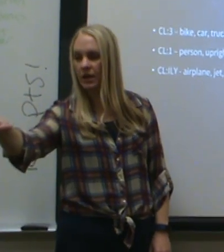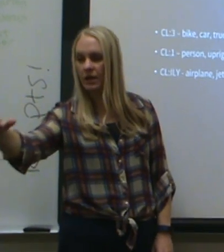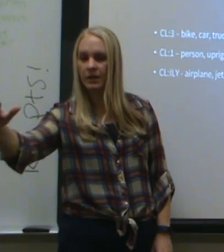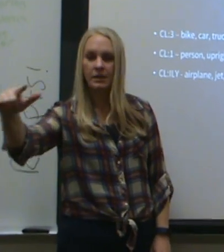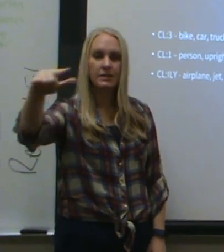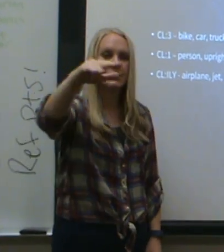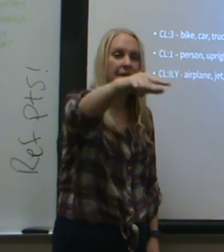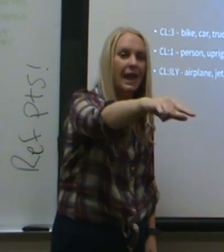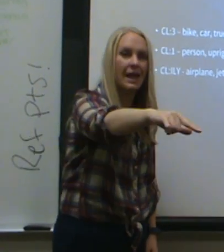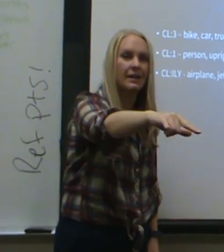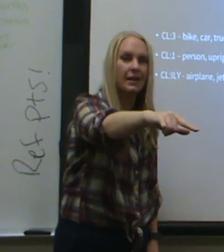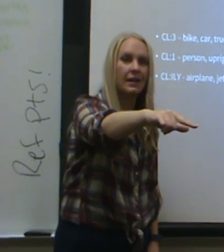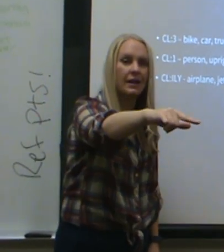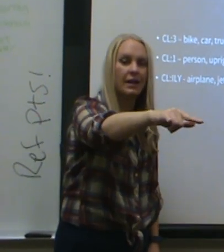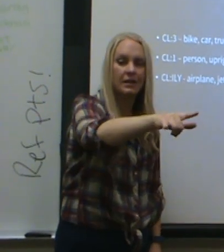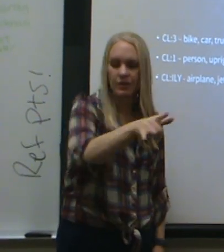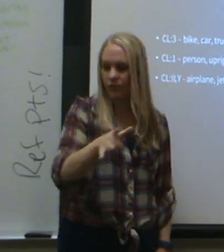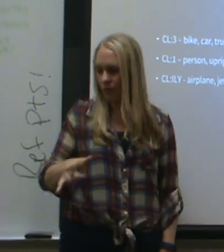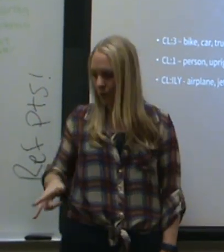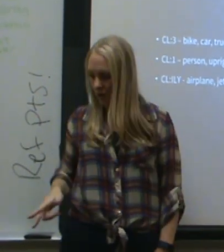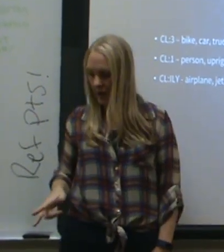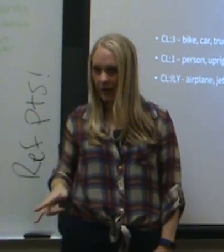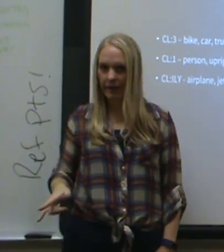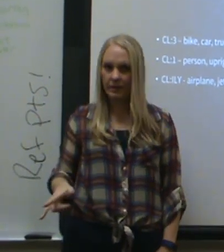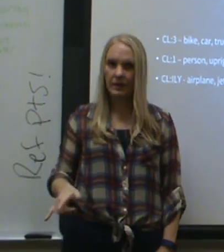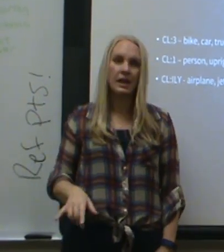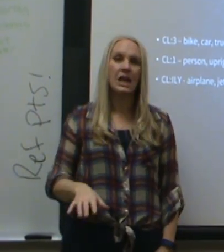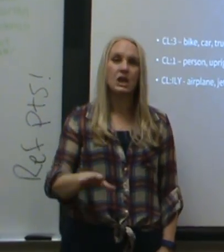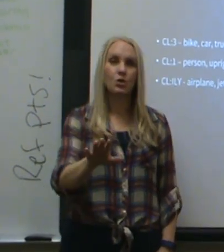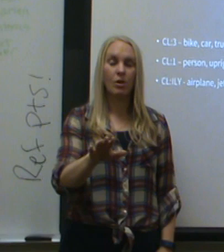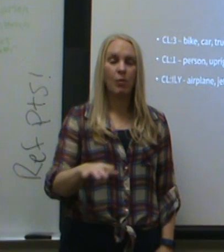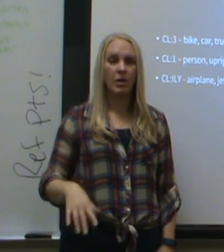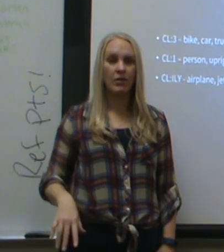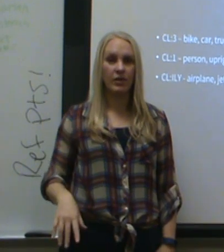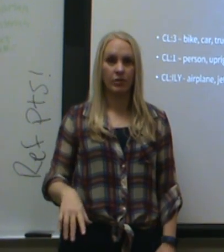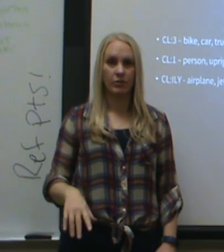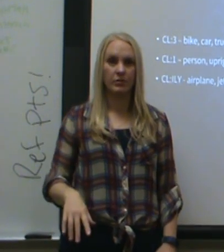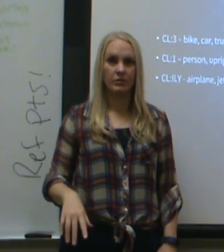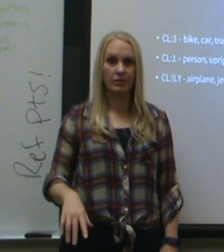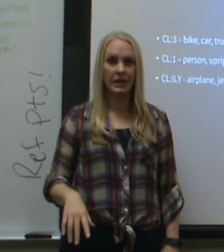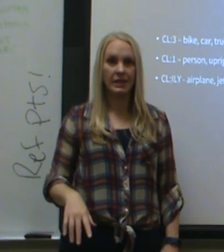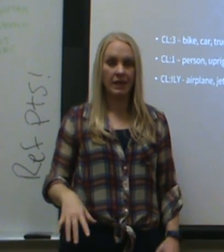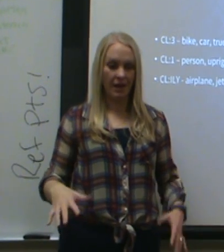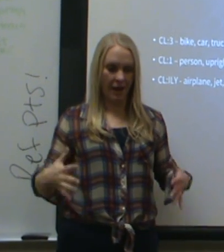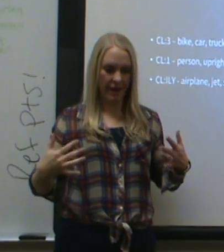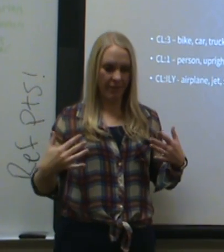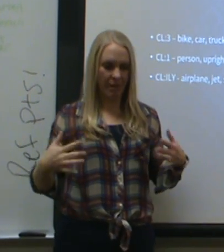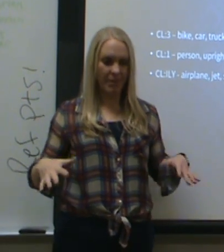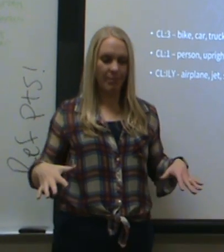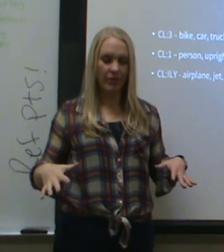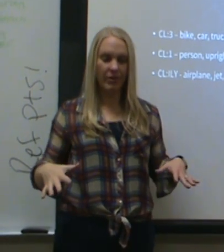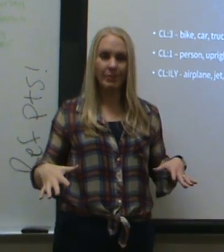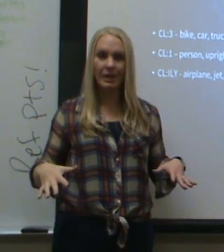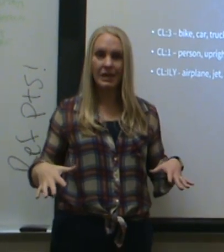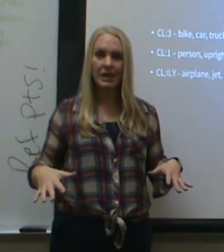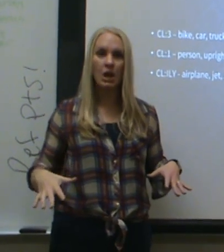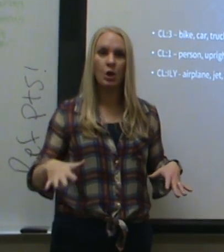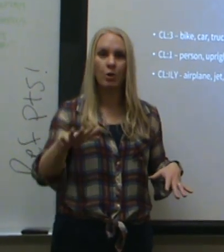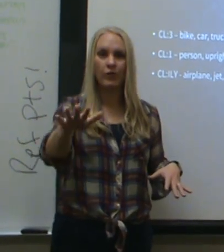York to Canada to Florida. It's your point of view, right? I have my map in front of me, you have your